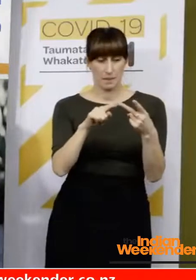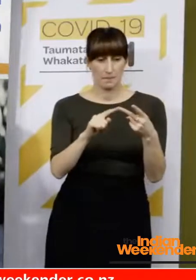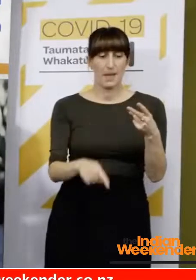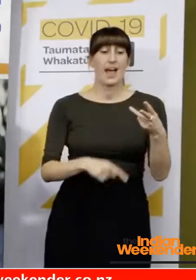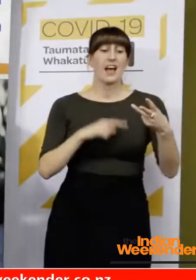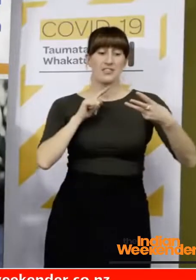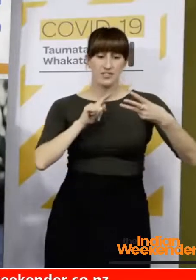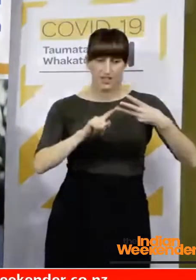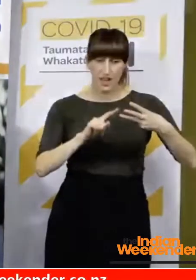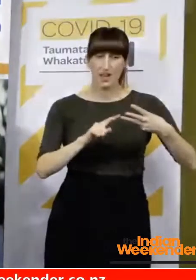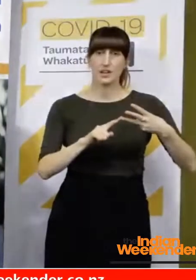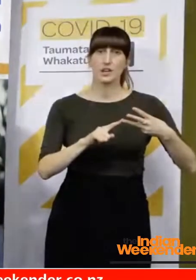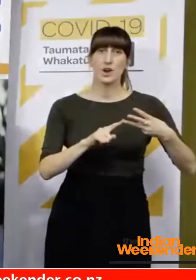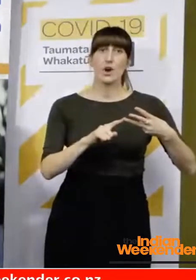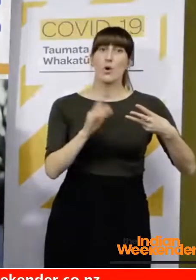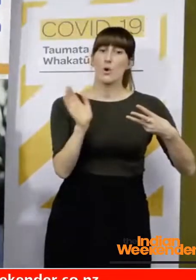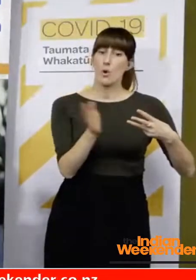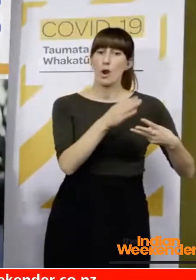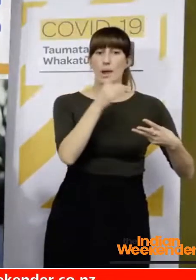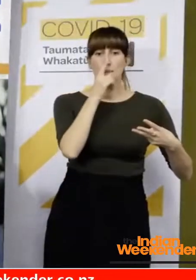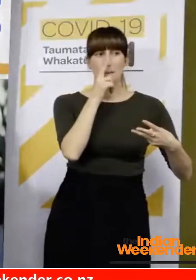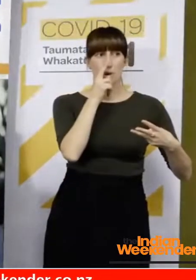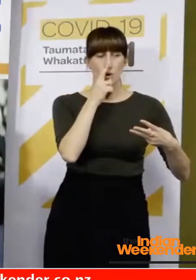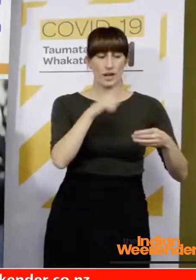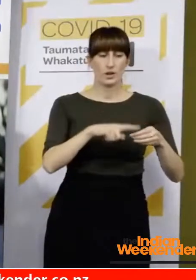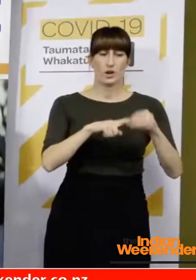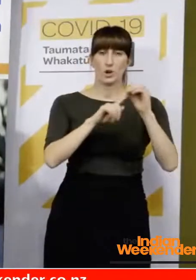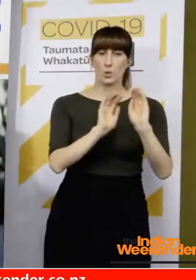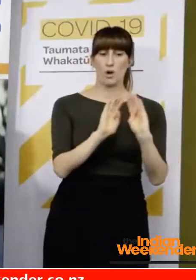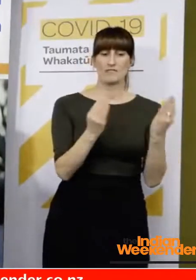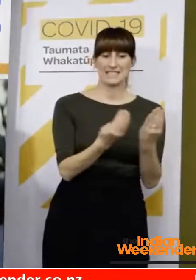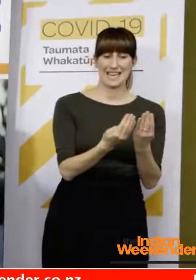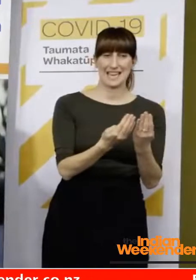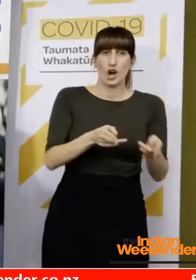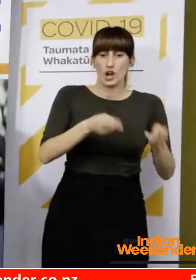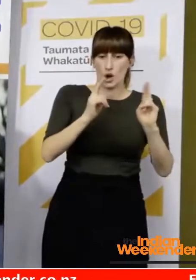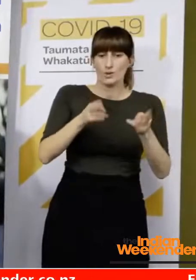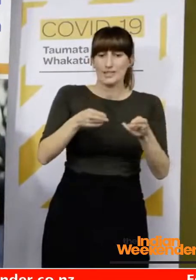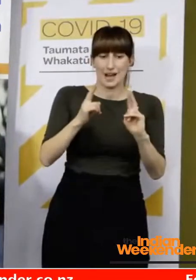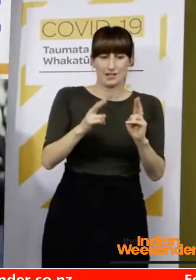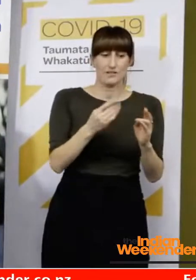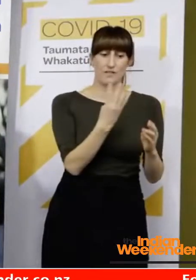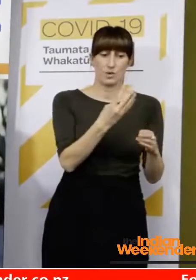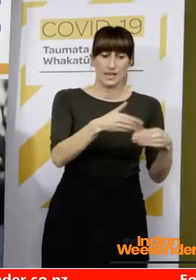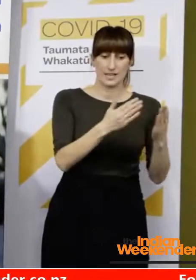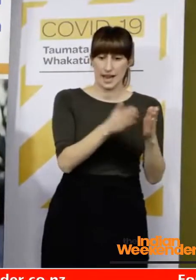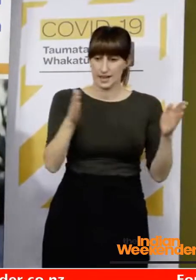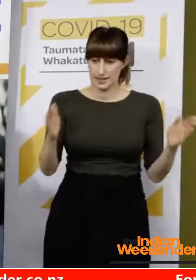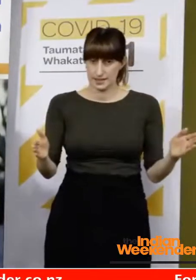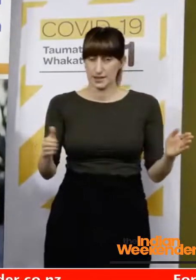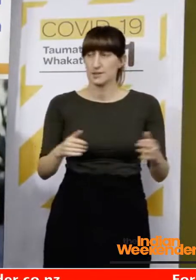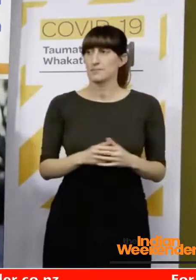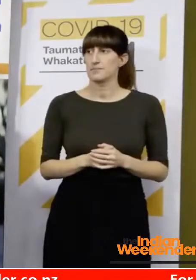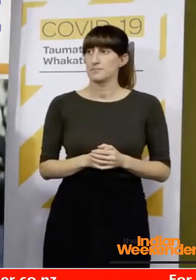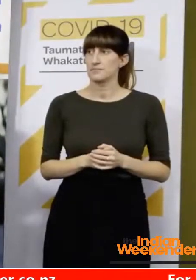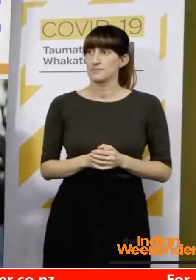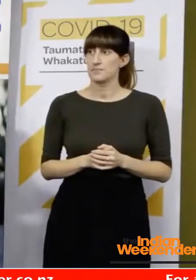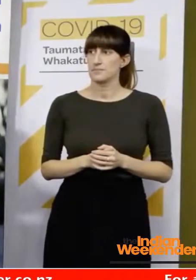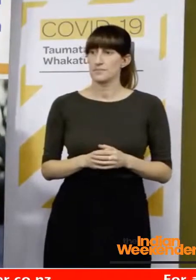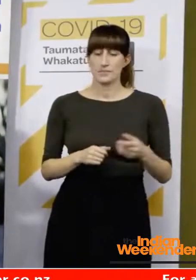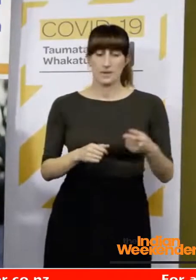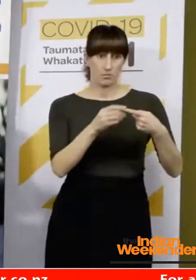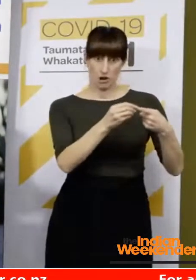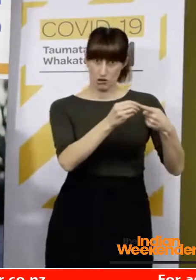newly built and opened Te Raukura Redcliffs School to help mark the school's return to its home community for the first time